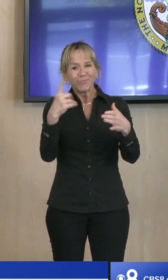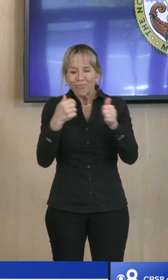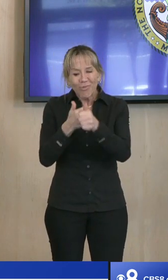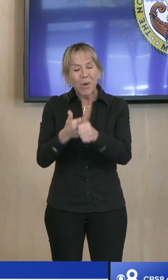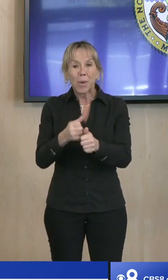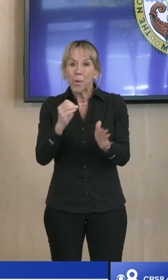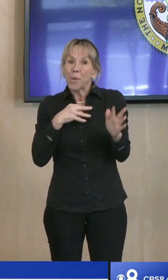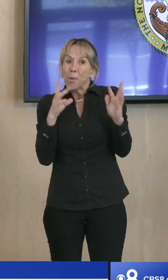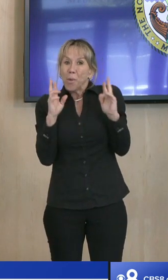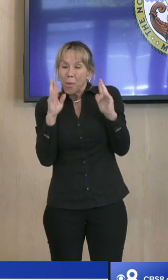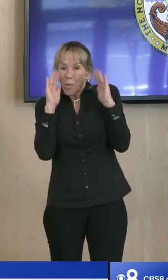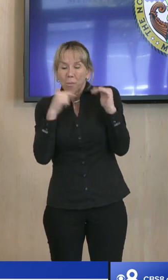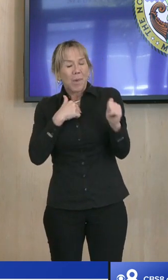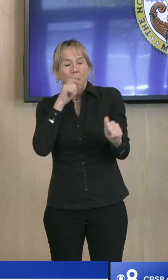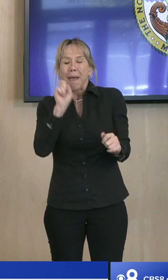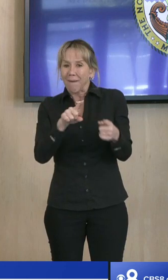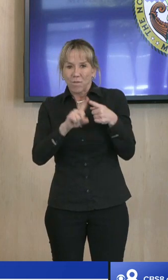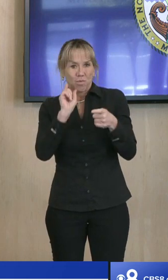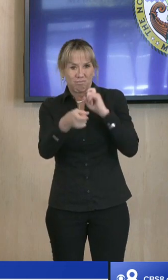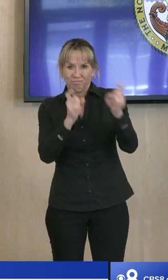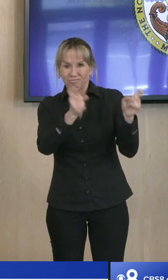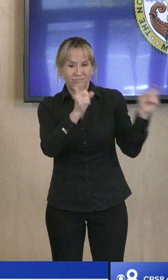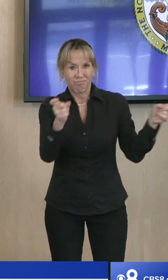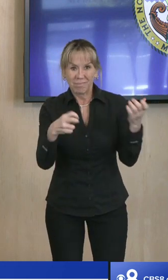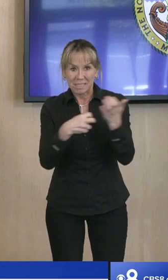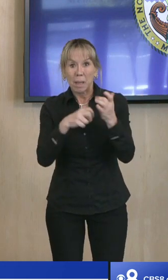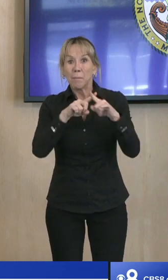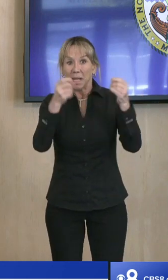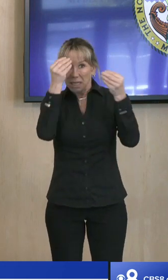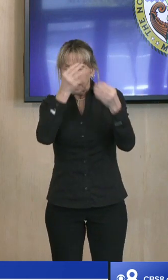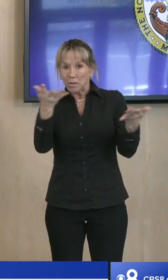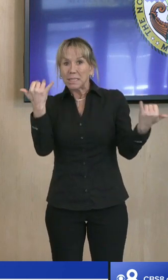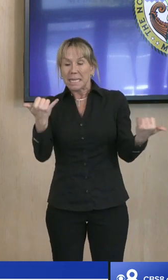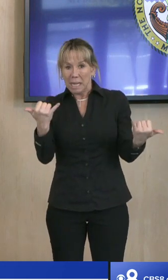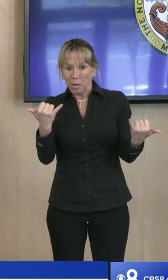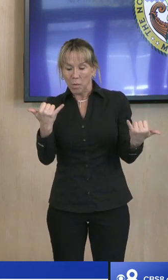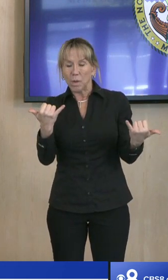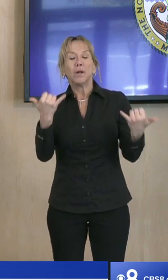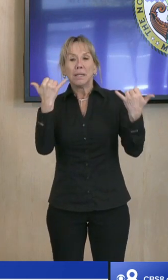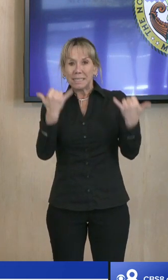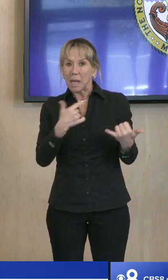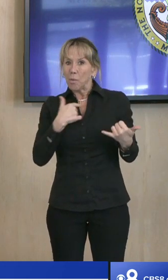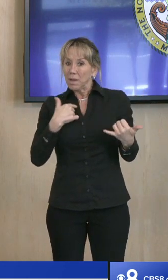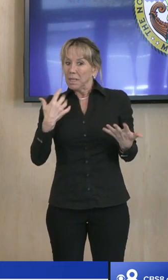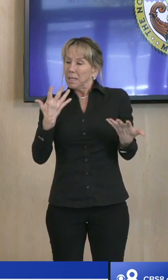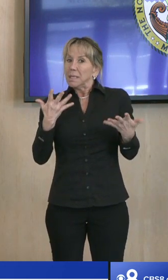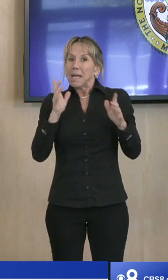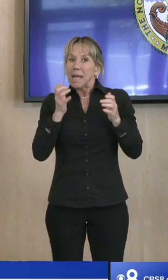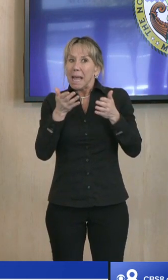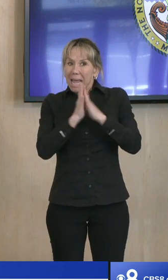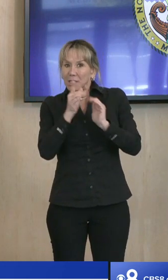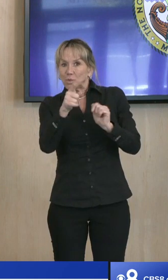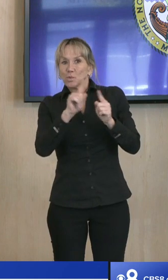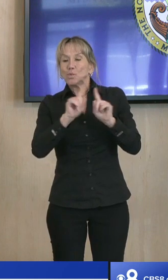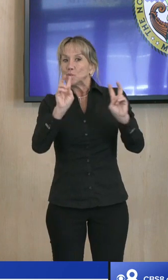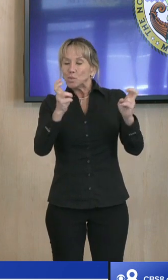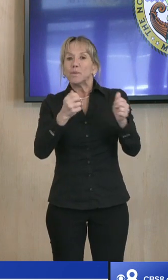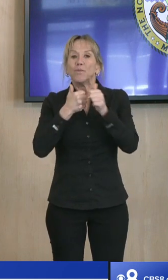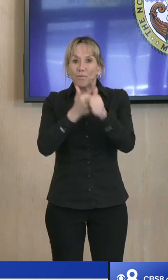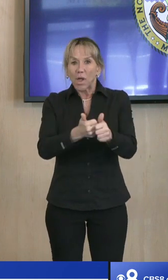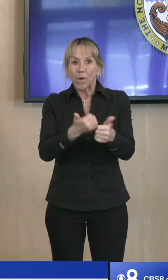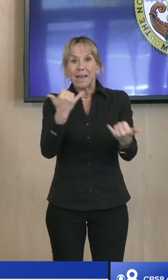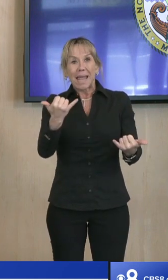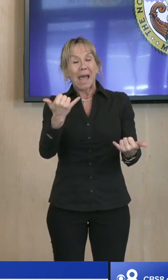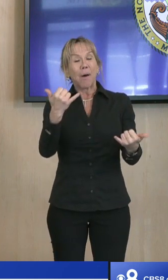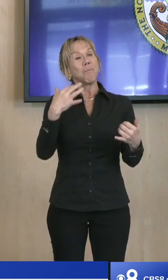not be necessary, but that's the word that's going out to law enforcement now. The days really of voluntary compliance are over. So let's get through this thing,